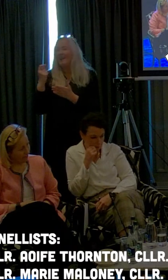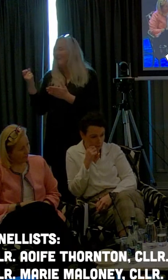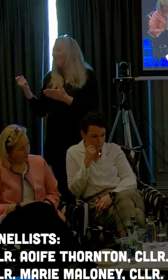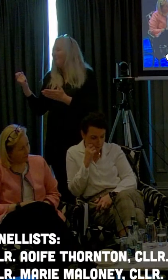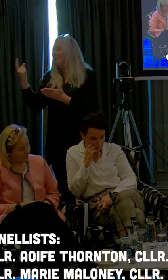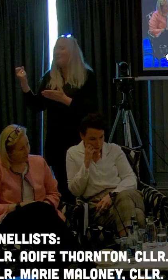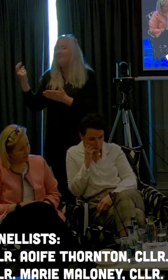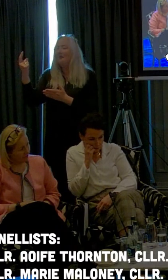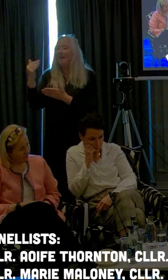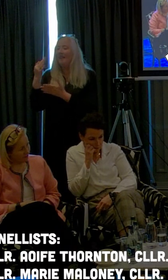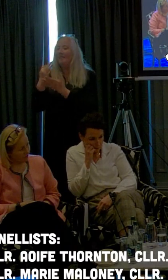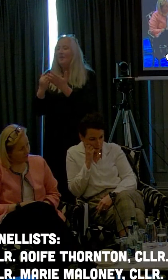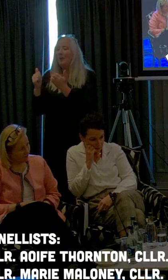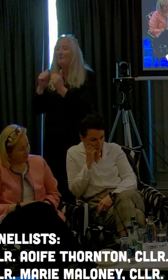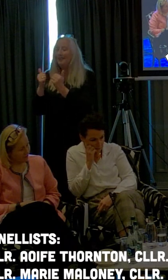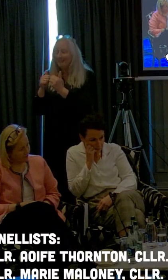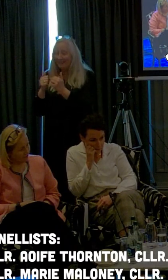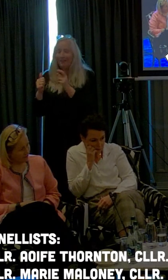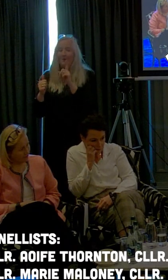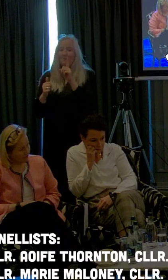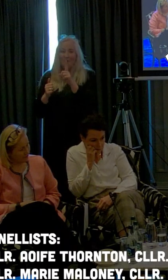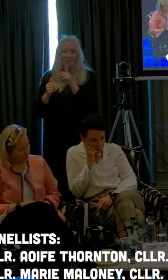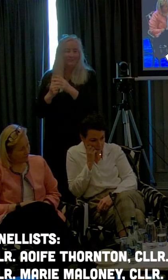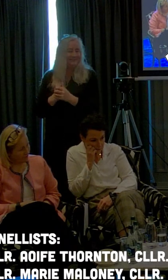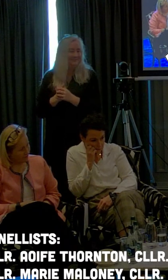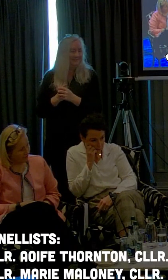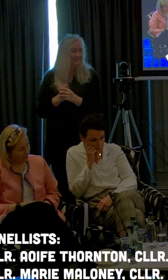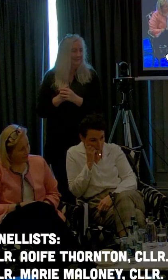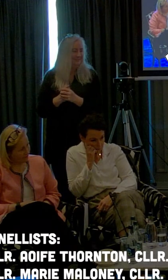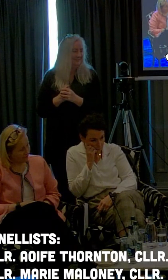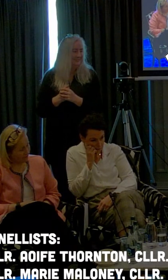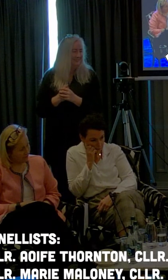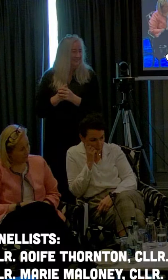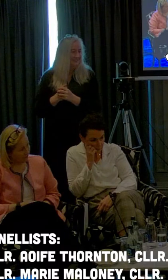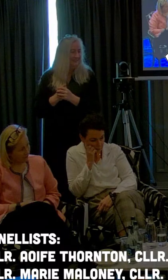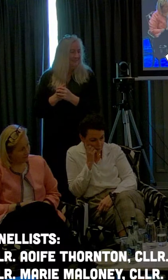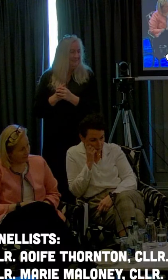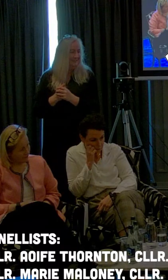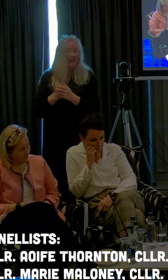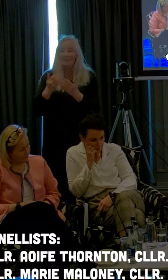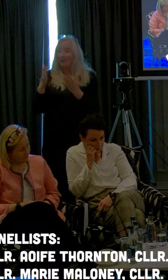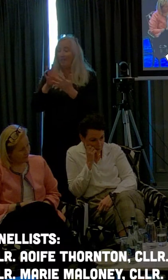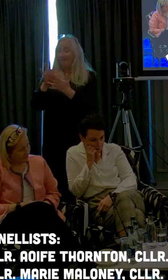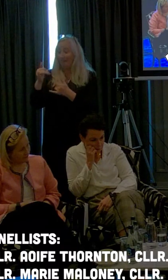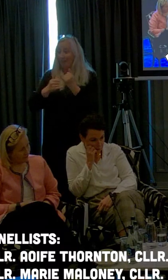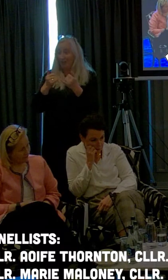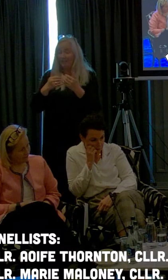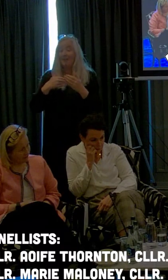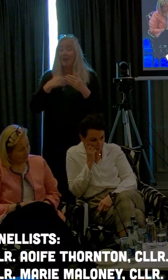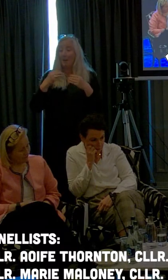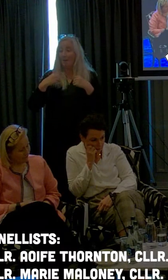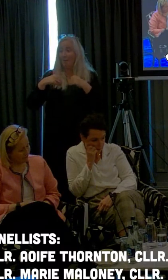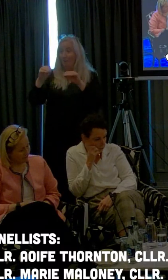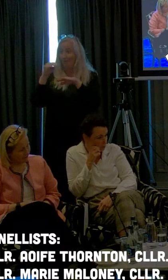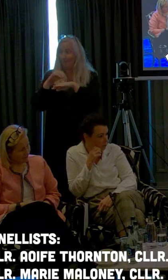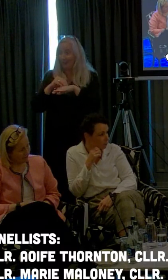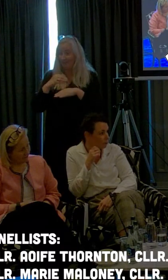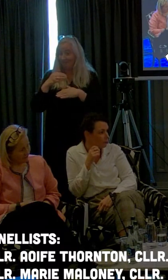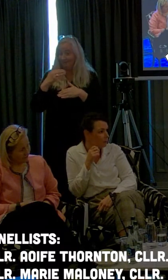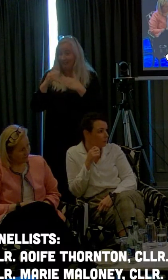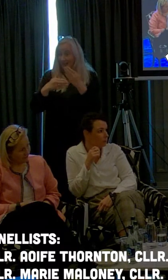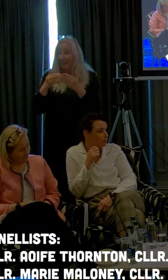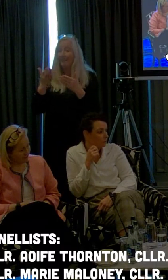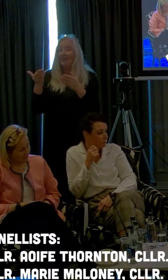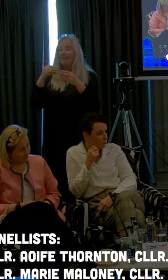there while the kids were young. And then as it rolled on and moved on, I got elected to Kerry County